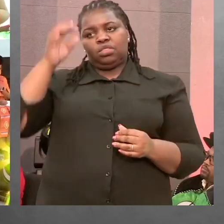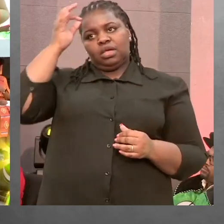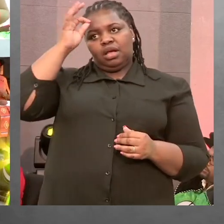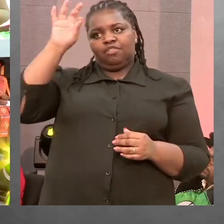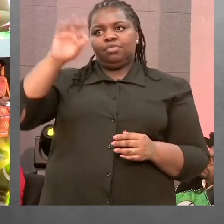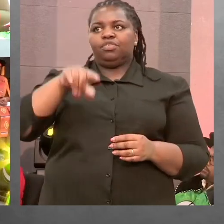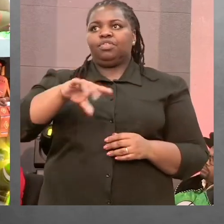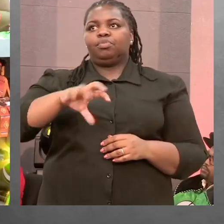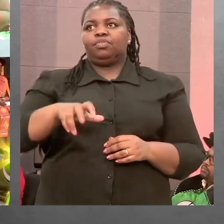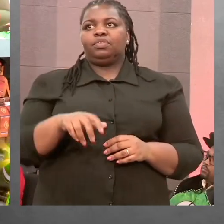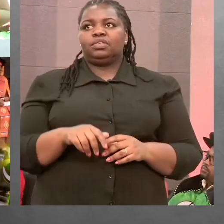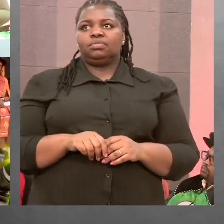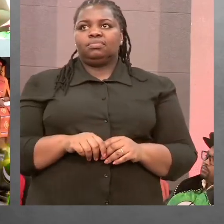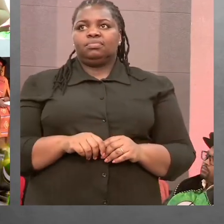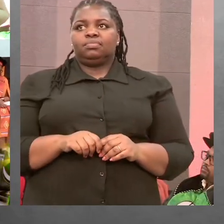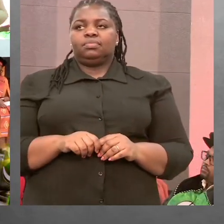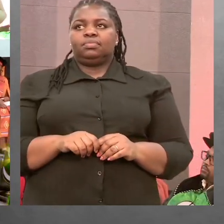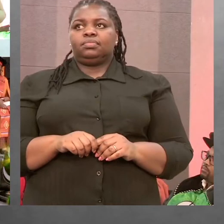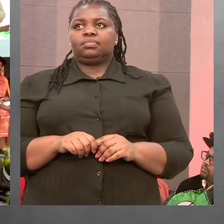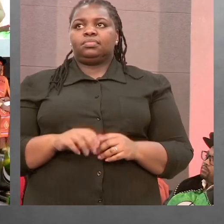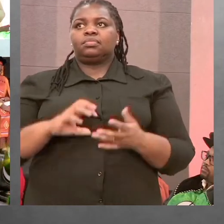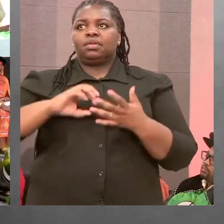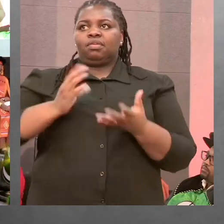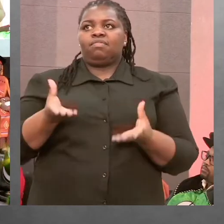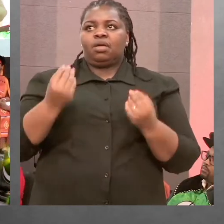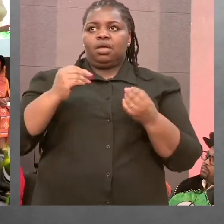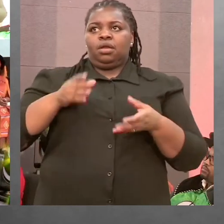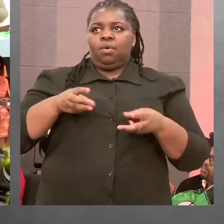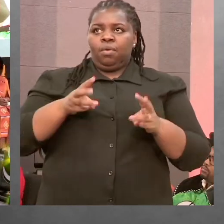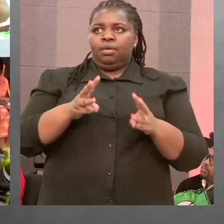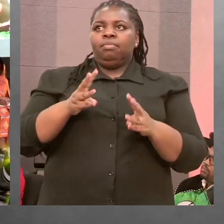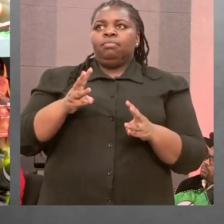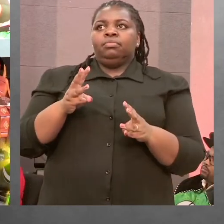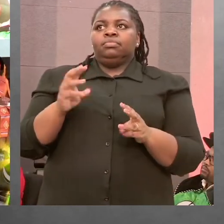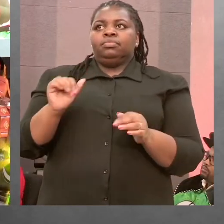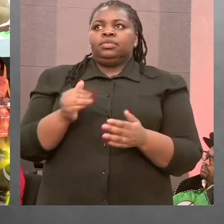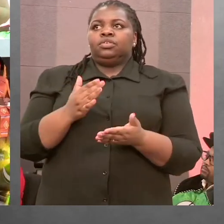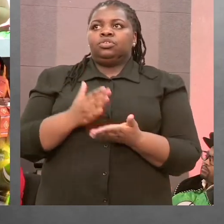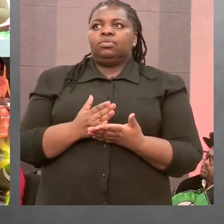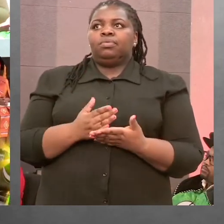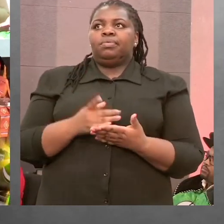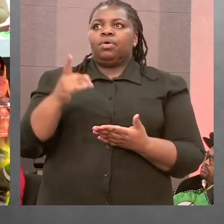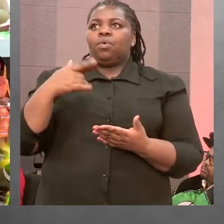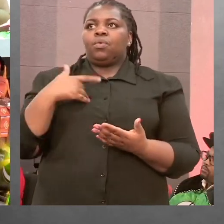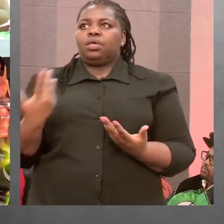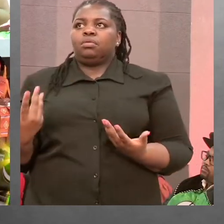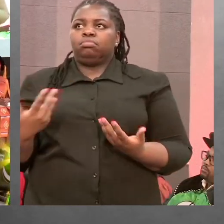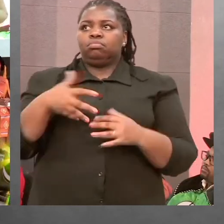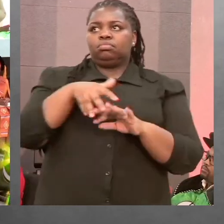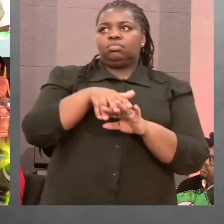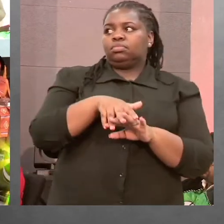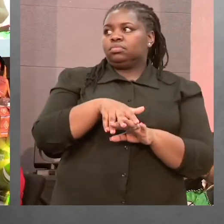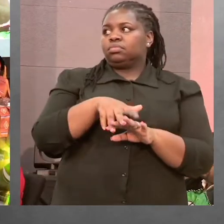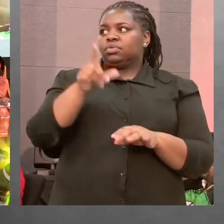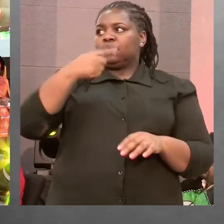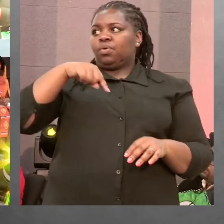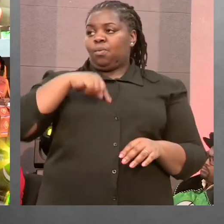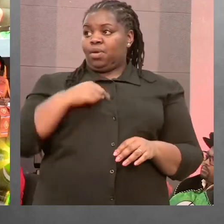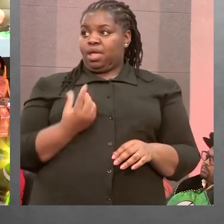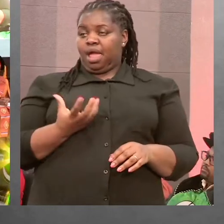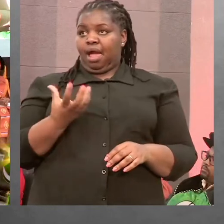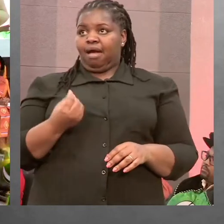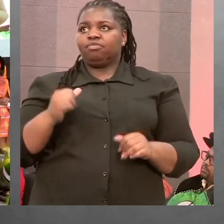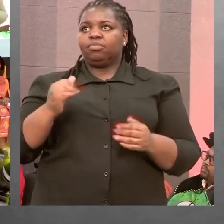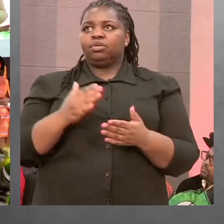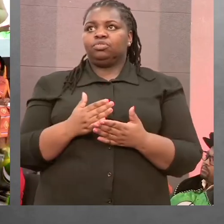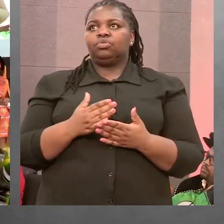the province. Find a way to ensure that we utilize the capacity that we have in terms